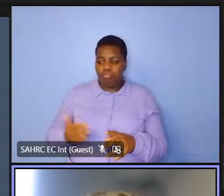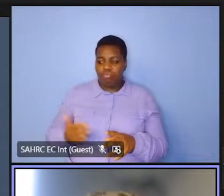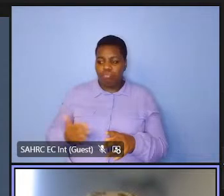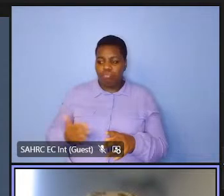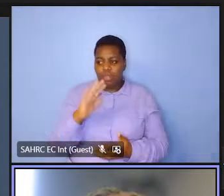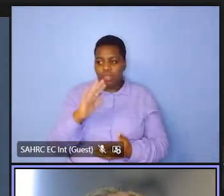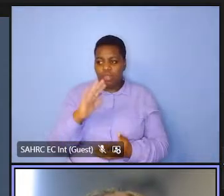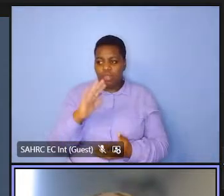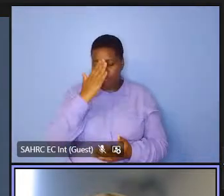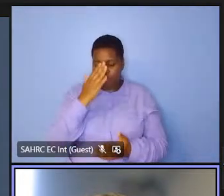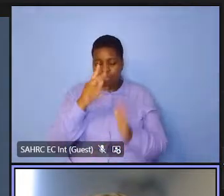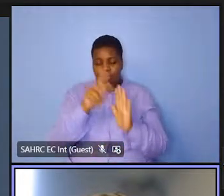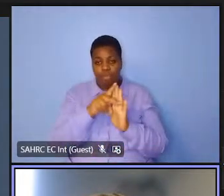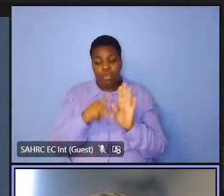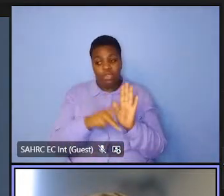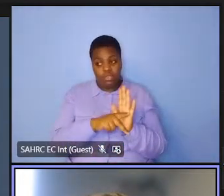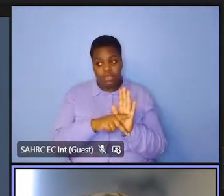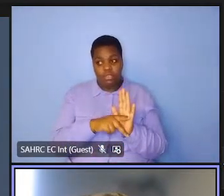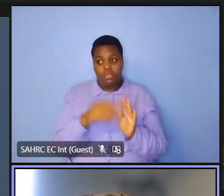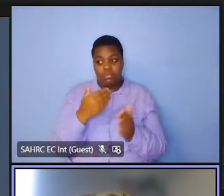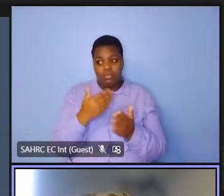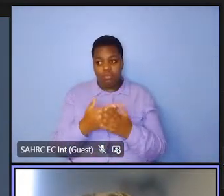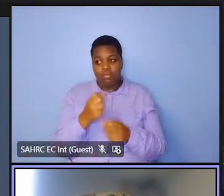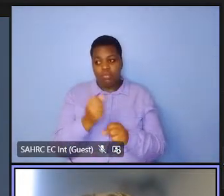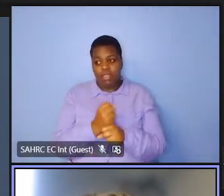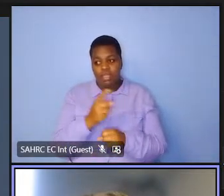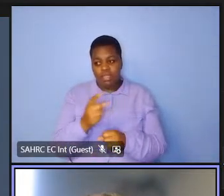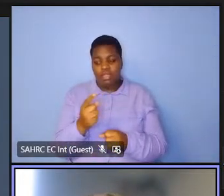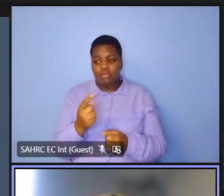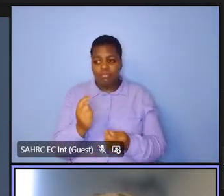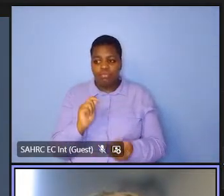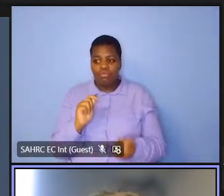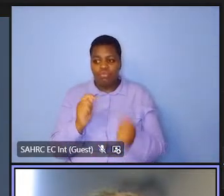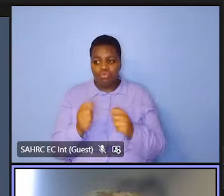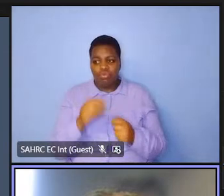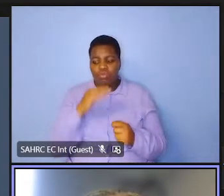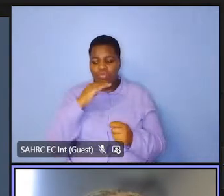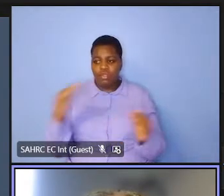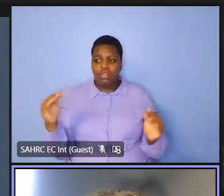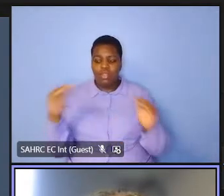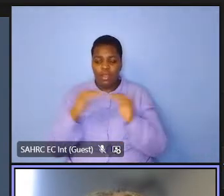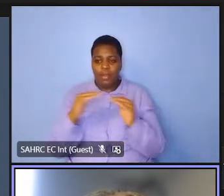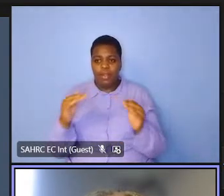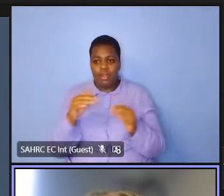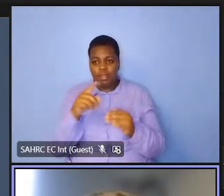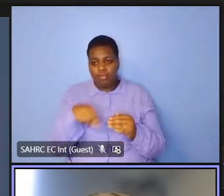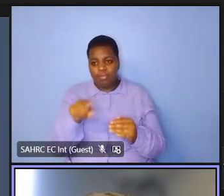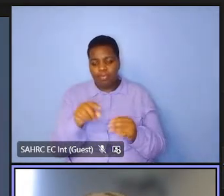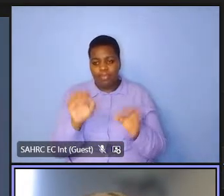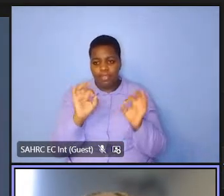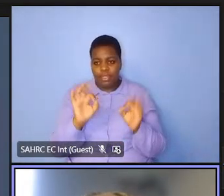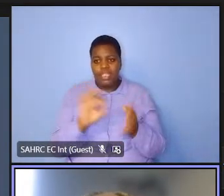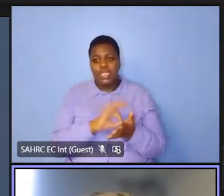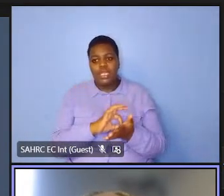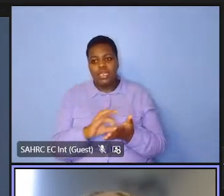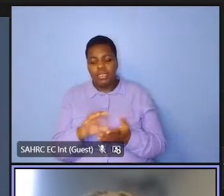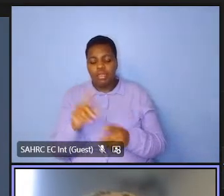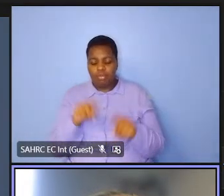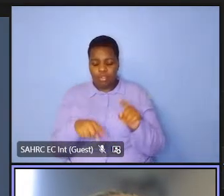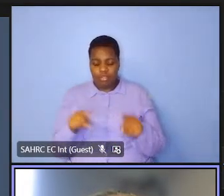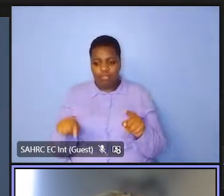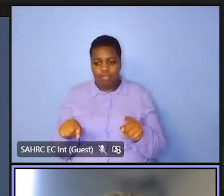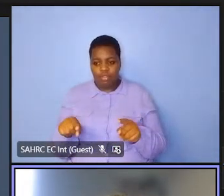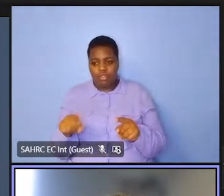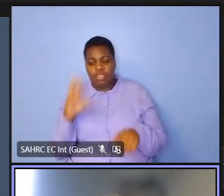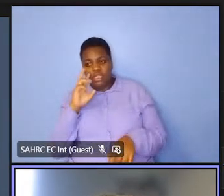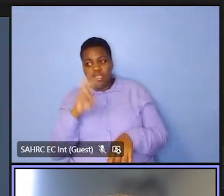uniform policies and their amendment or transformation that we should equally address their varying needs and the different protections which they